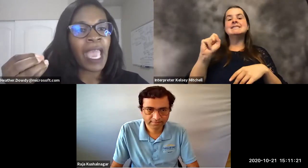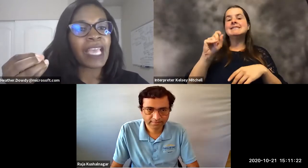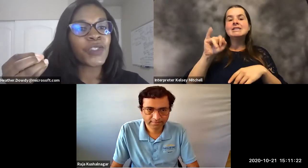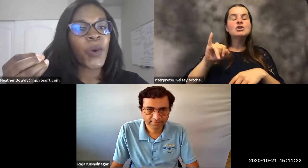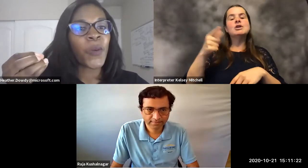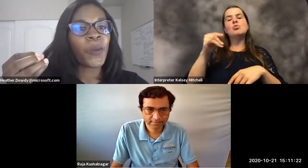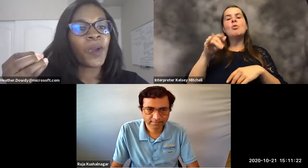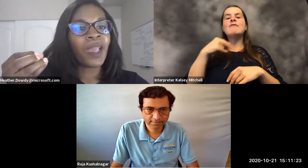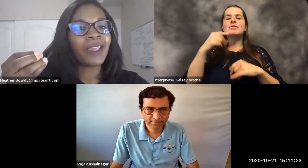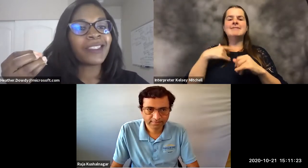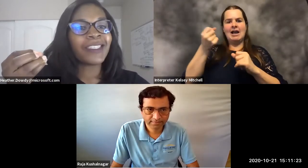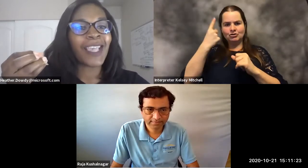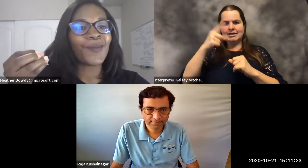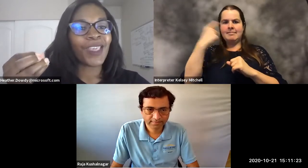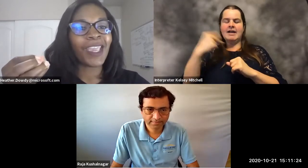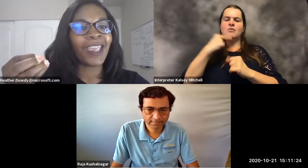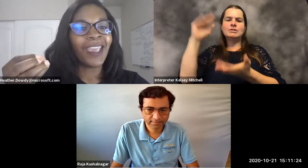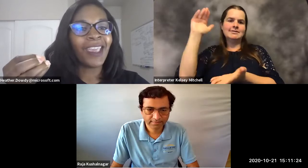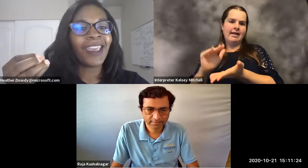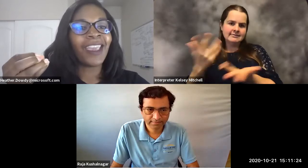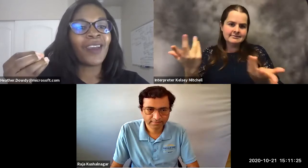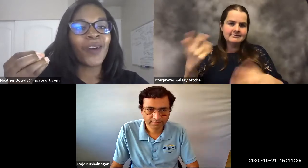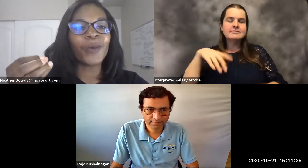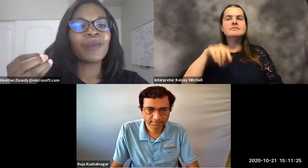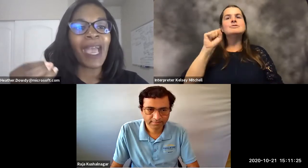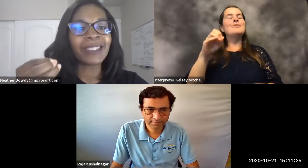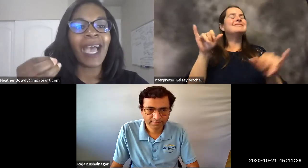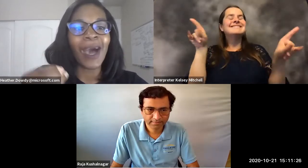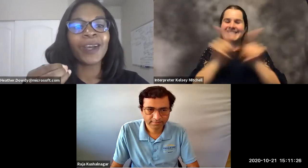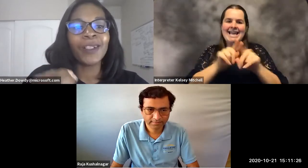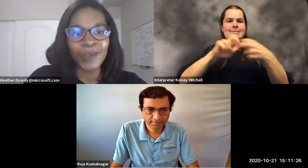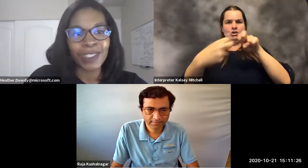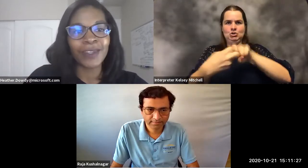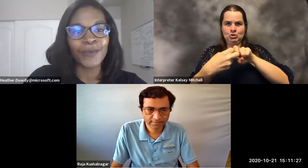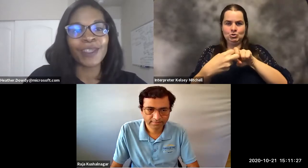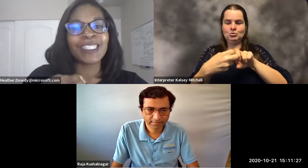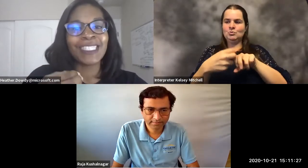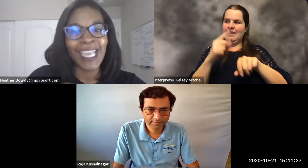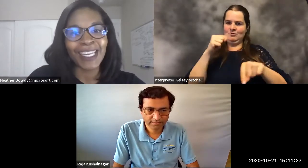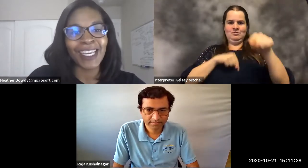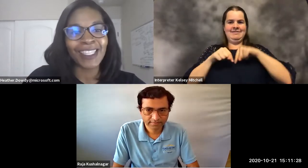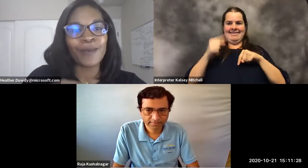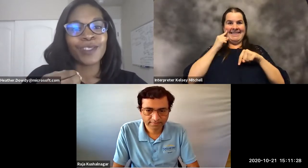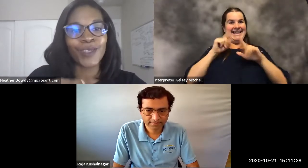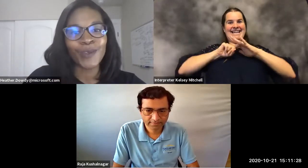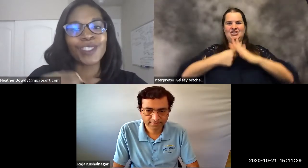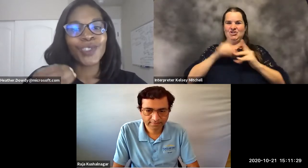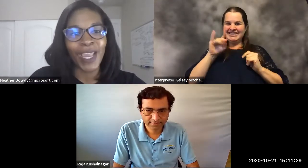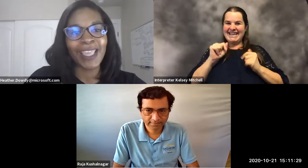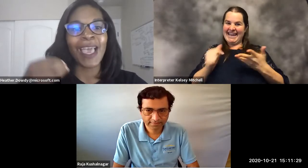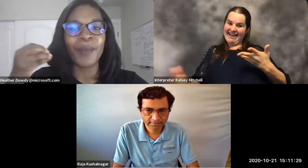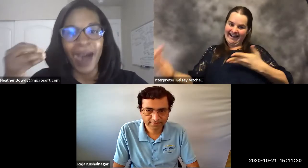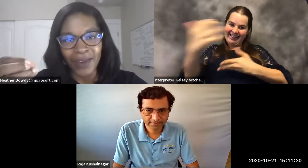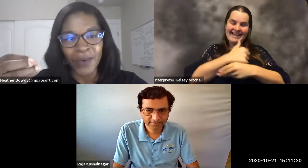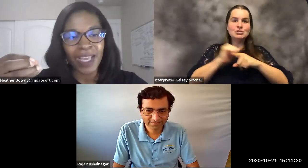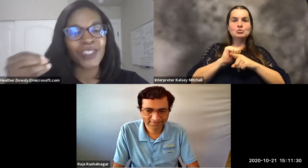them. And so it's the same thing. It goes back to how inclusive was the data that was used to